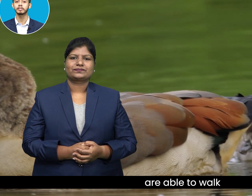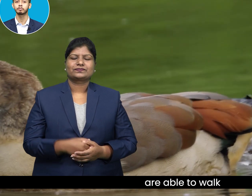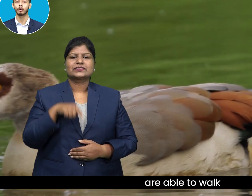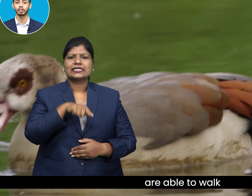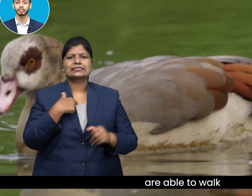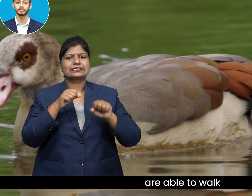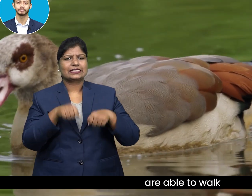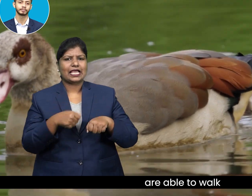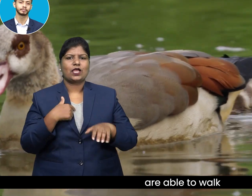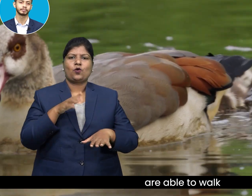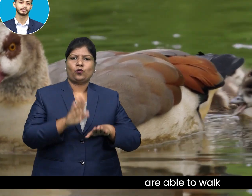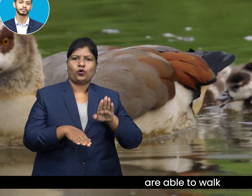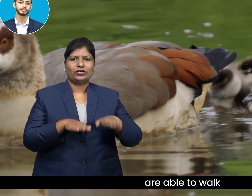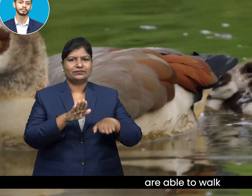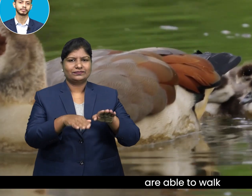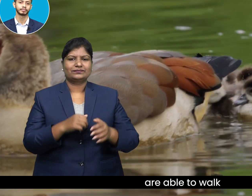are able to walk